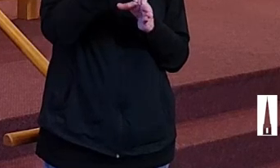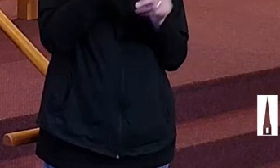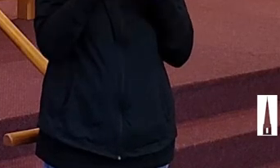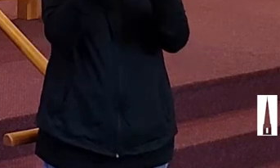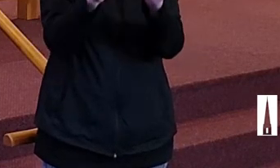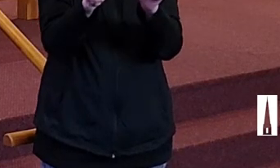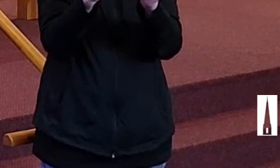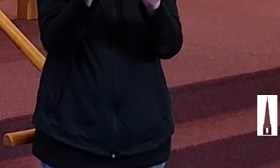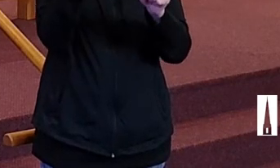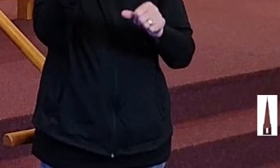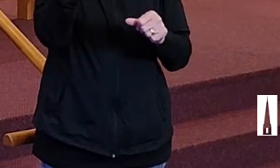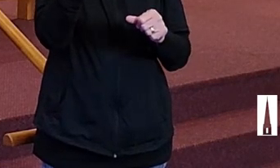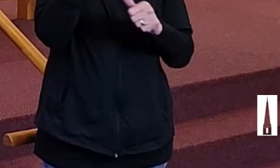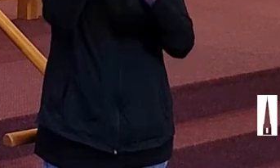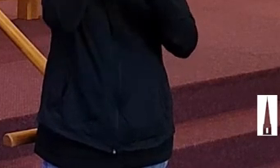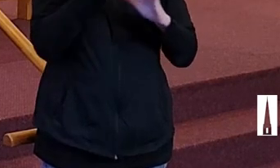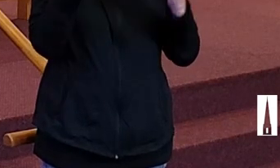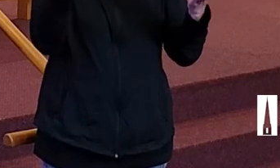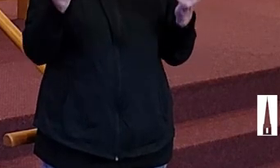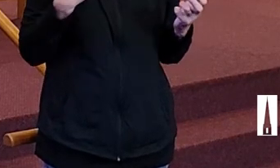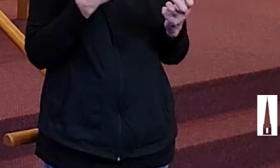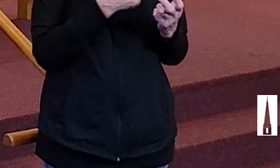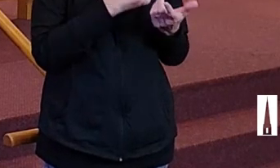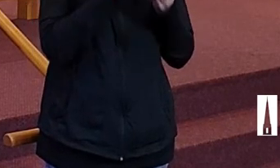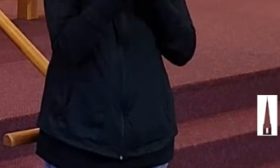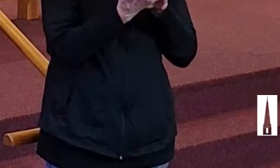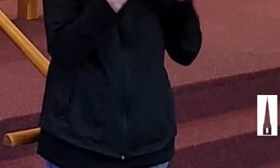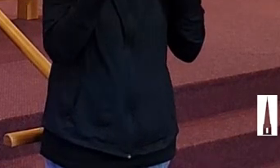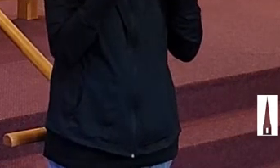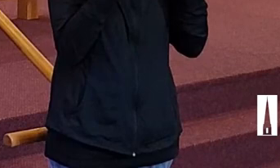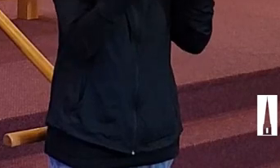God calls us towards so much more.